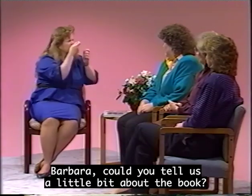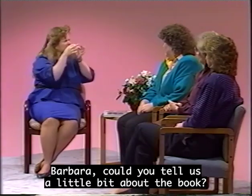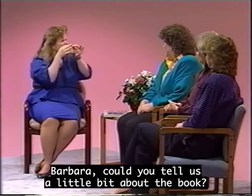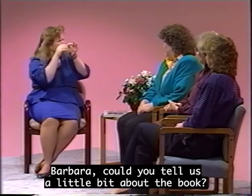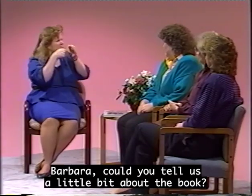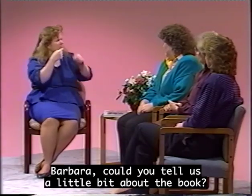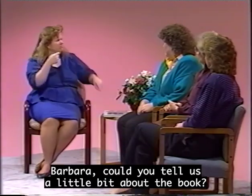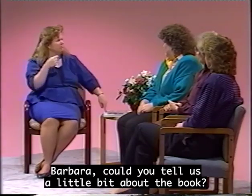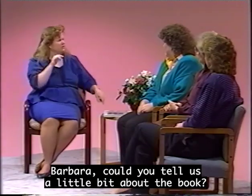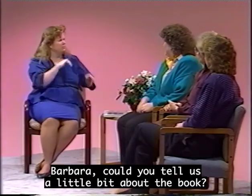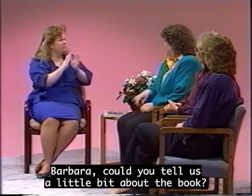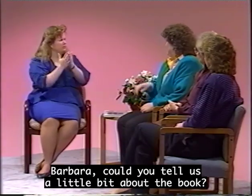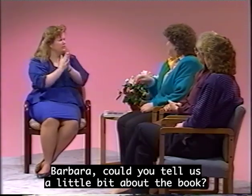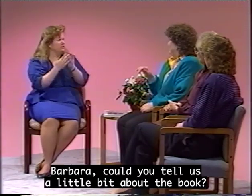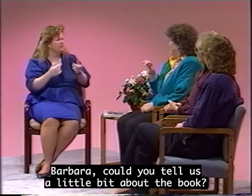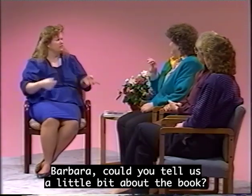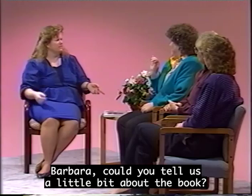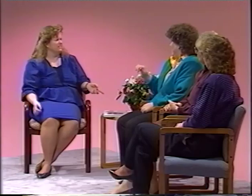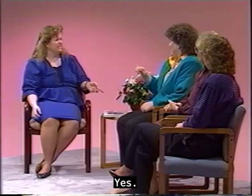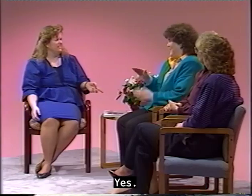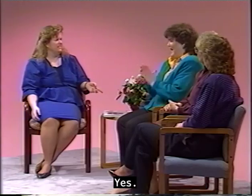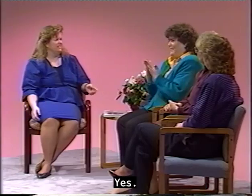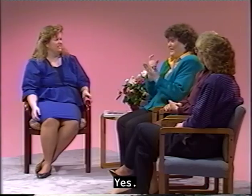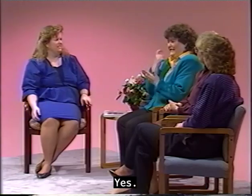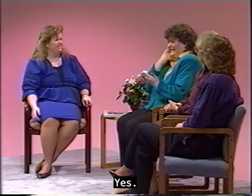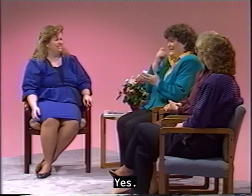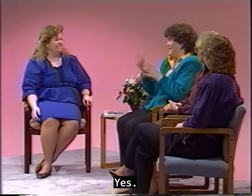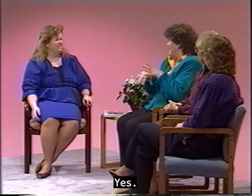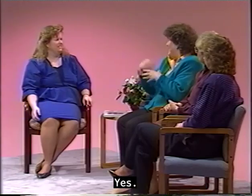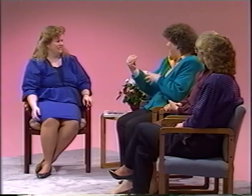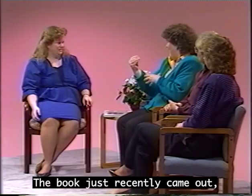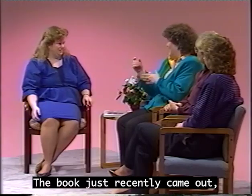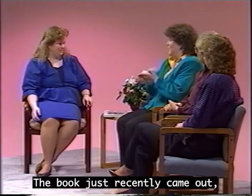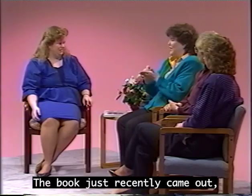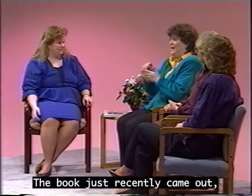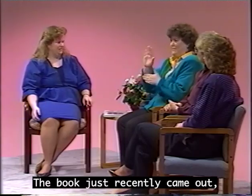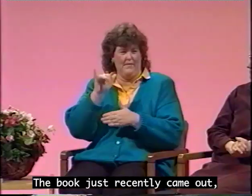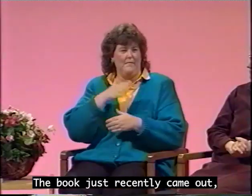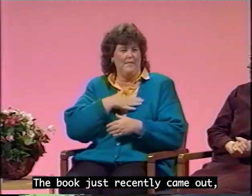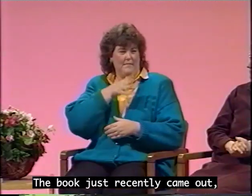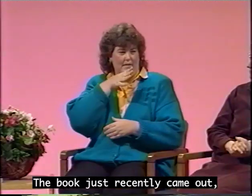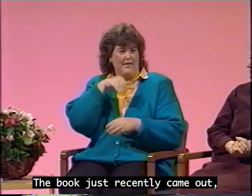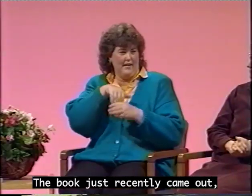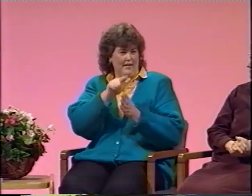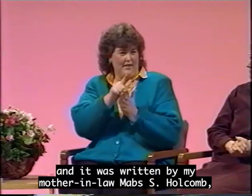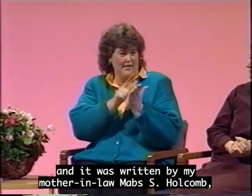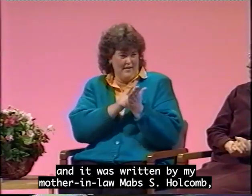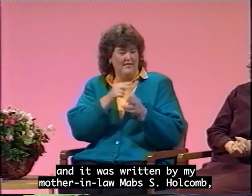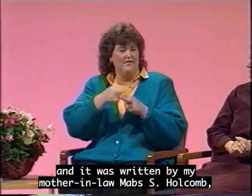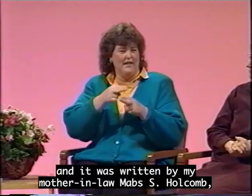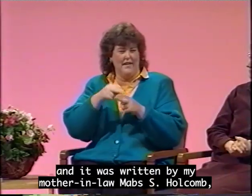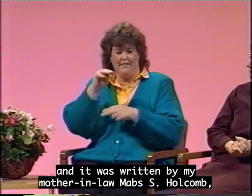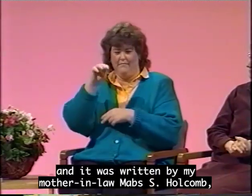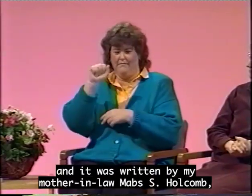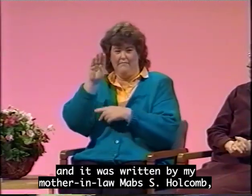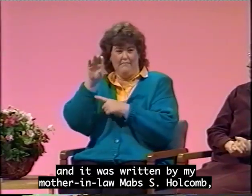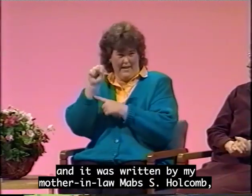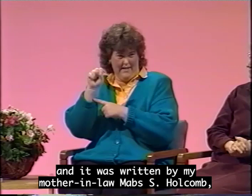Barbara, could you tell us a little bit about the book? Yes. The book just recently came out, and it was written by my mother-in-law,